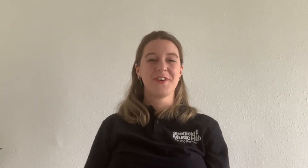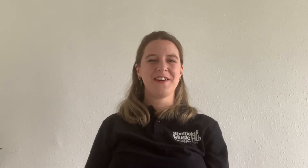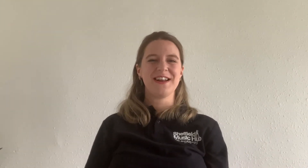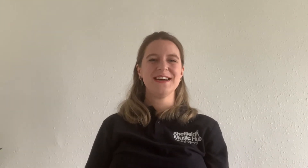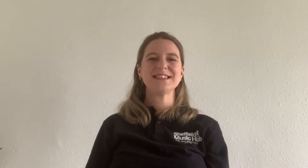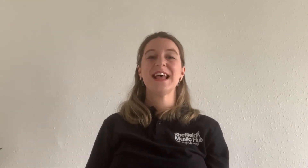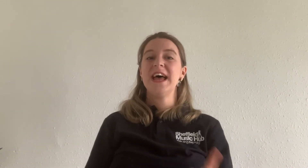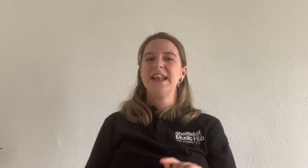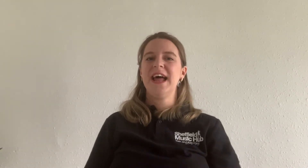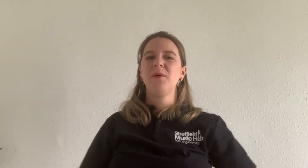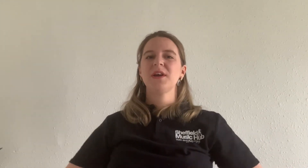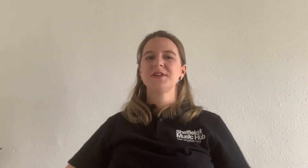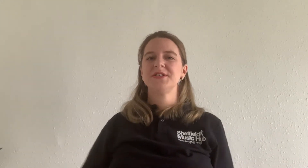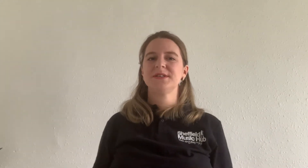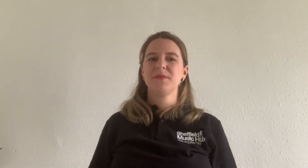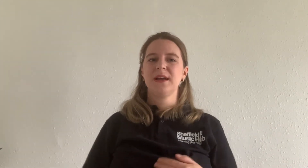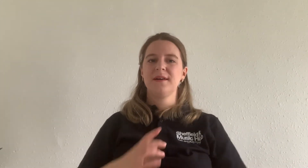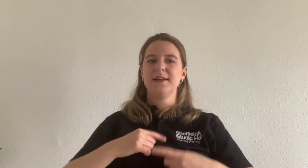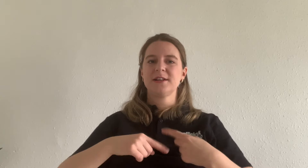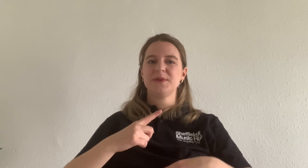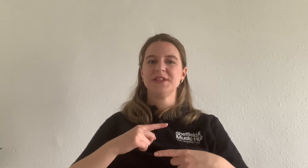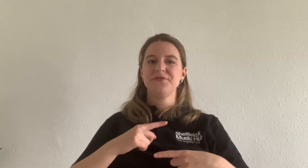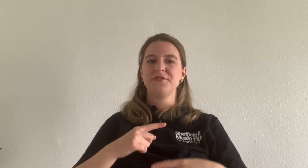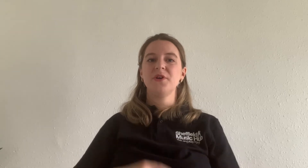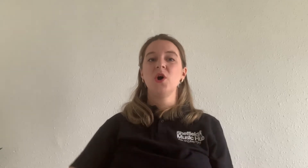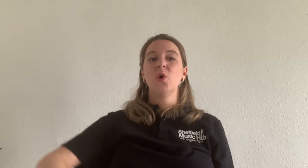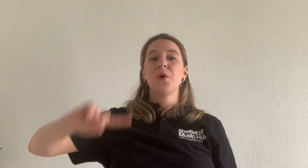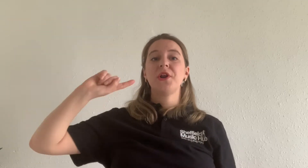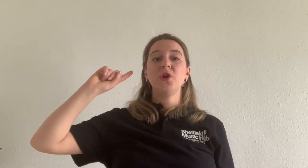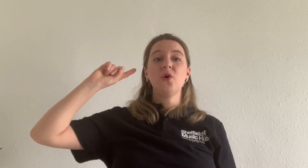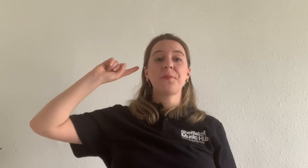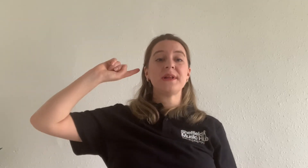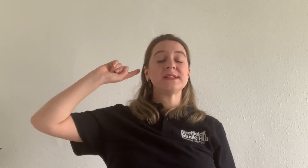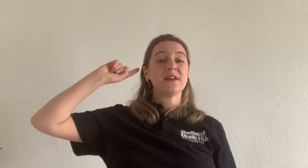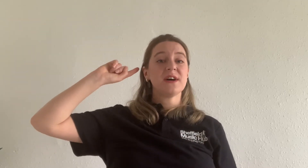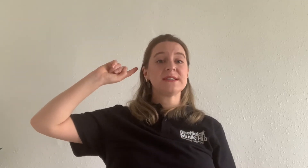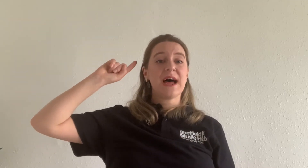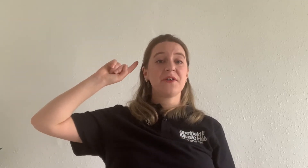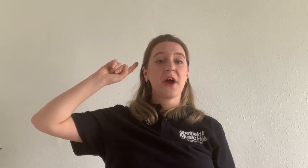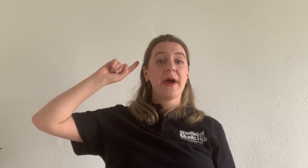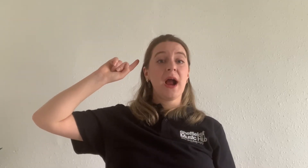Very nice. Now we're going to do something a little bit different. We're going to yawn, but instead of our sound going